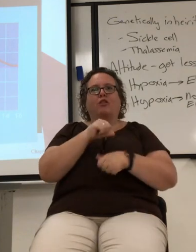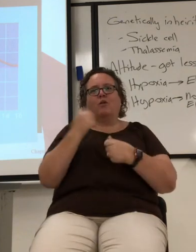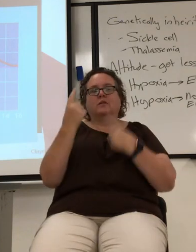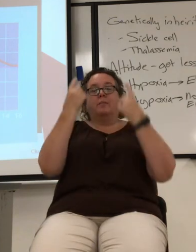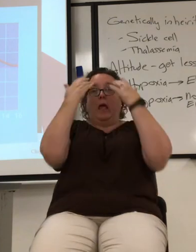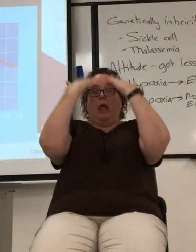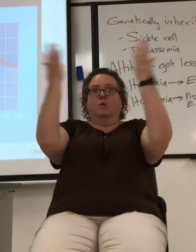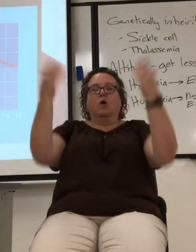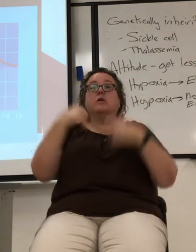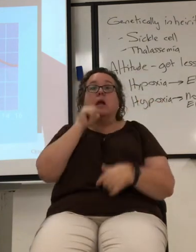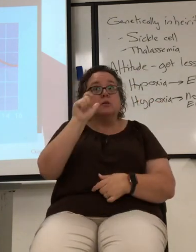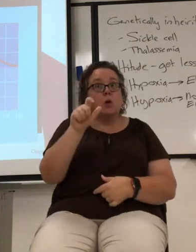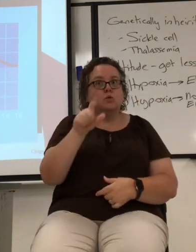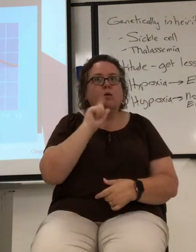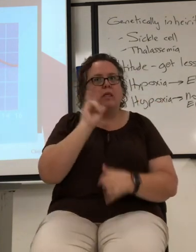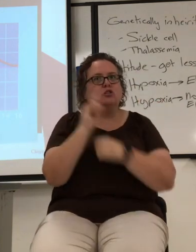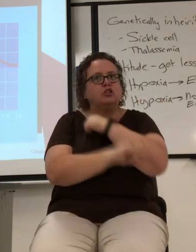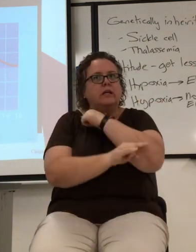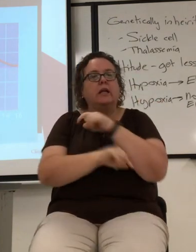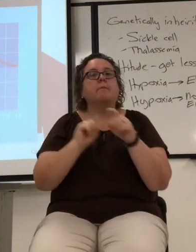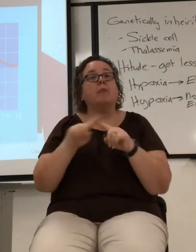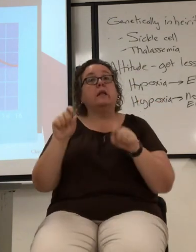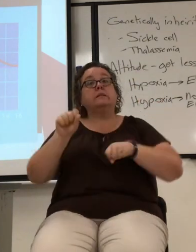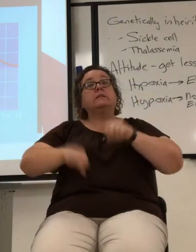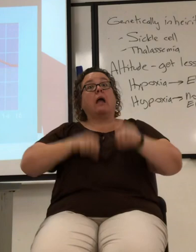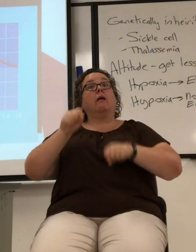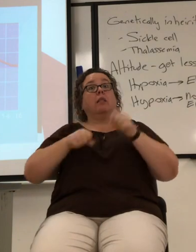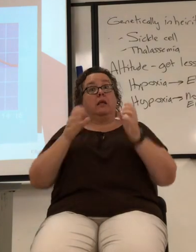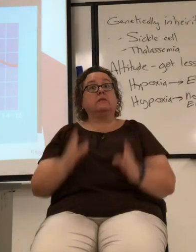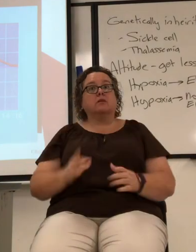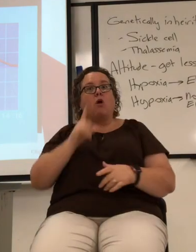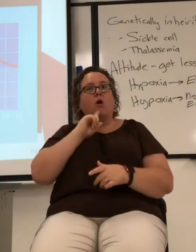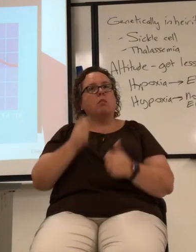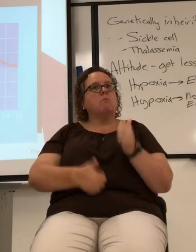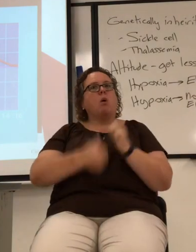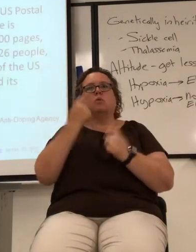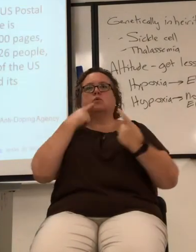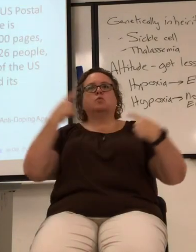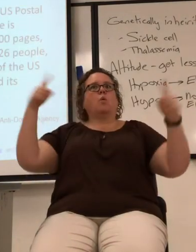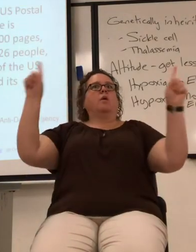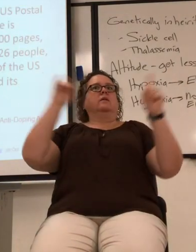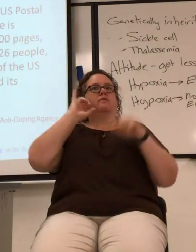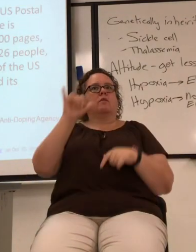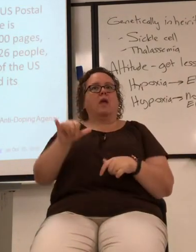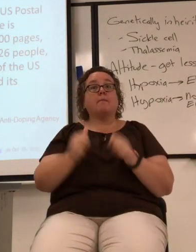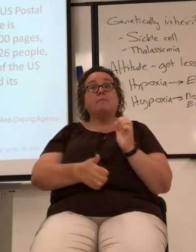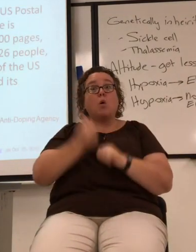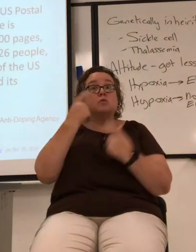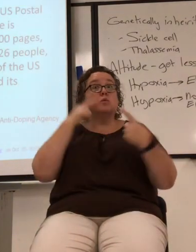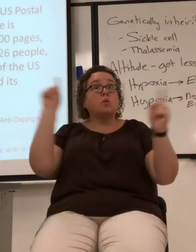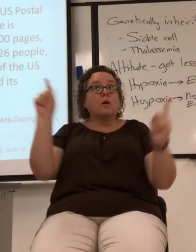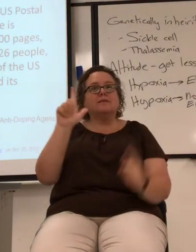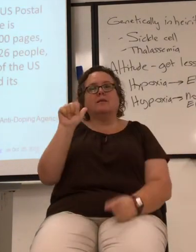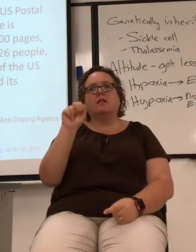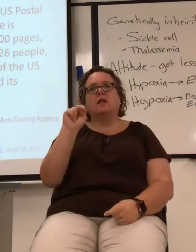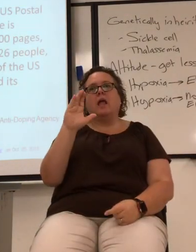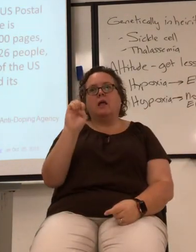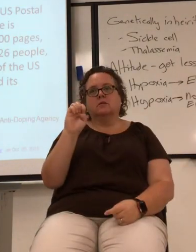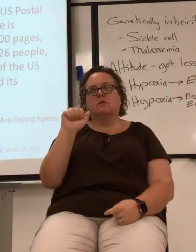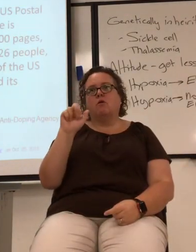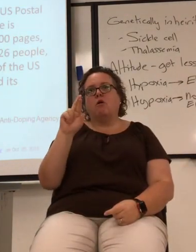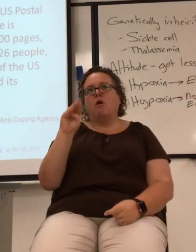I don't know, you're not supposed to, it's cheating. But cyclists are the most notorious, always hear about it in the news. The most notorious one was Lance Armstrong. This is old news